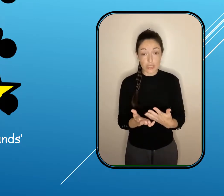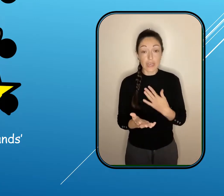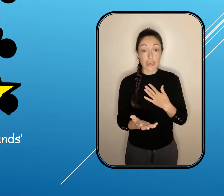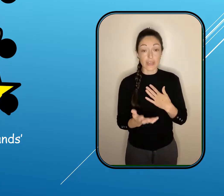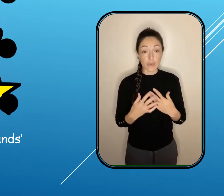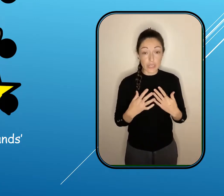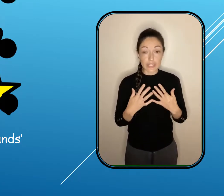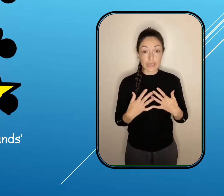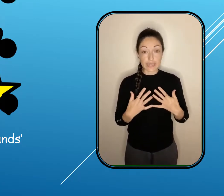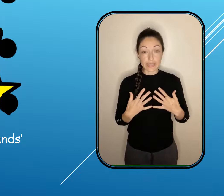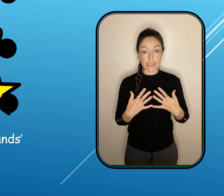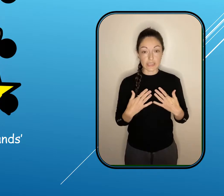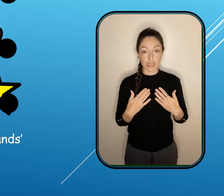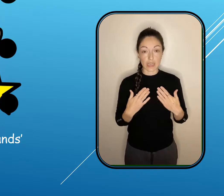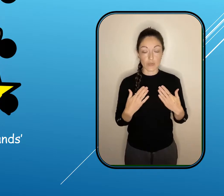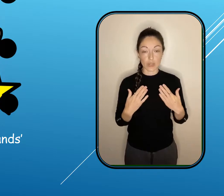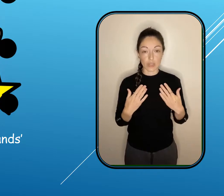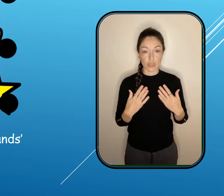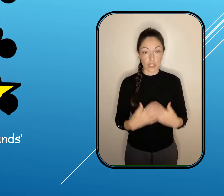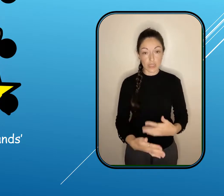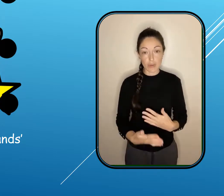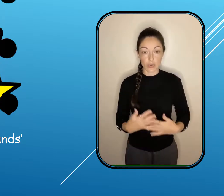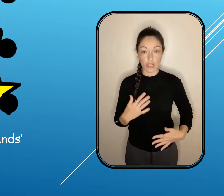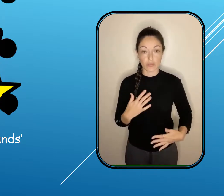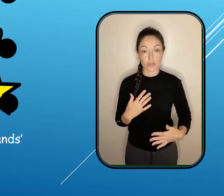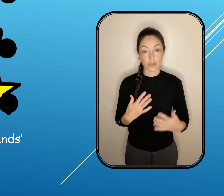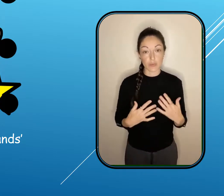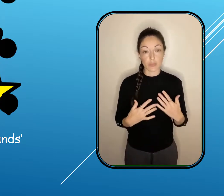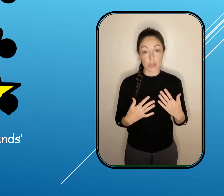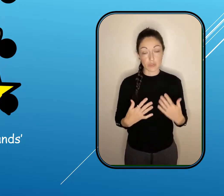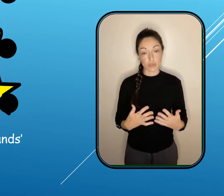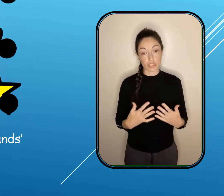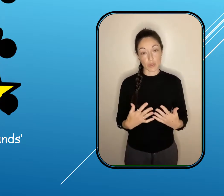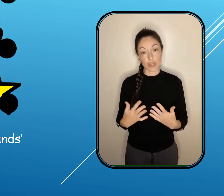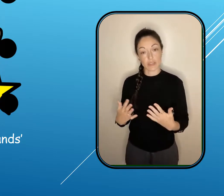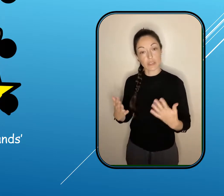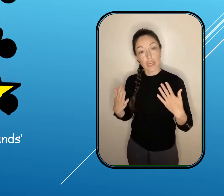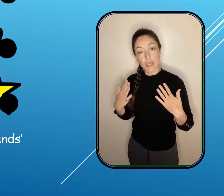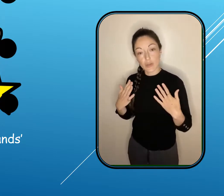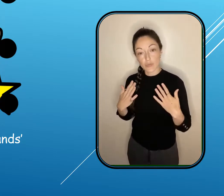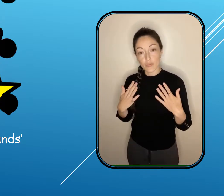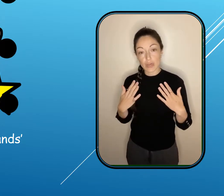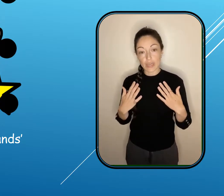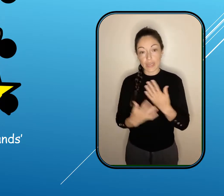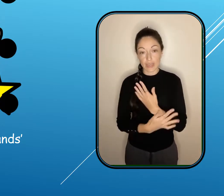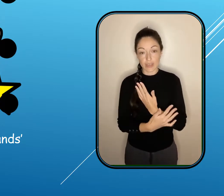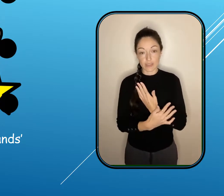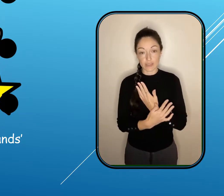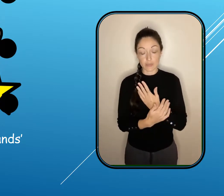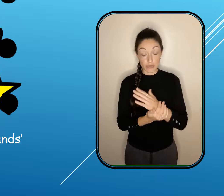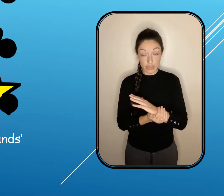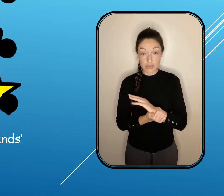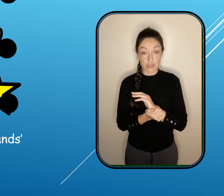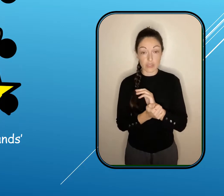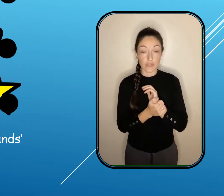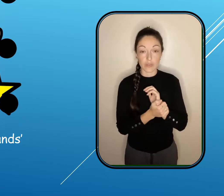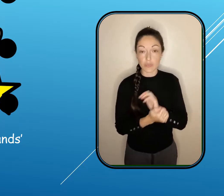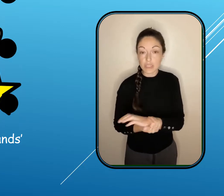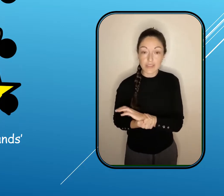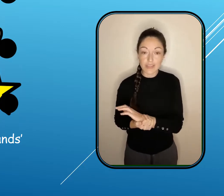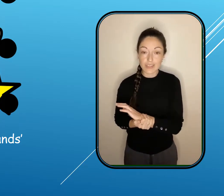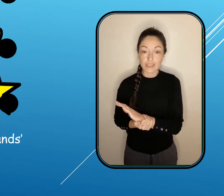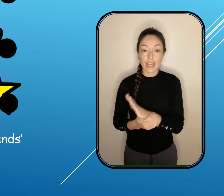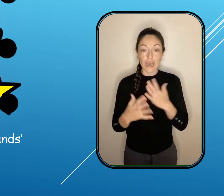lot, and they really need to have a clear background for them to be able to read your hands. If my wrists are covered